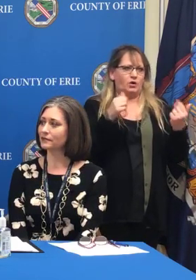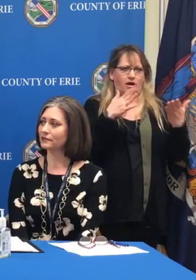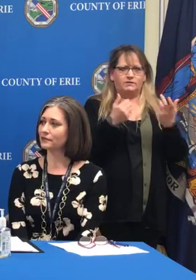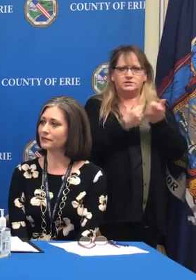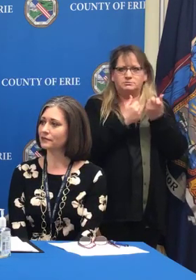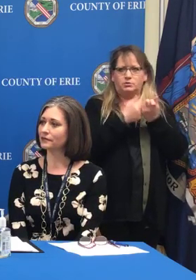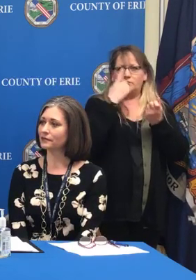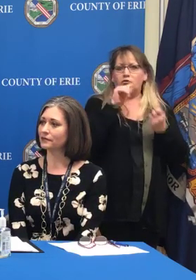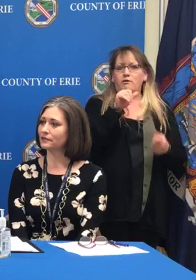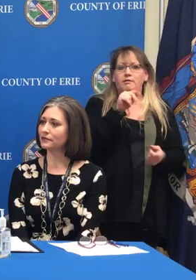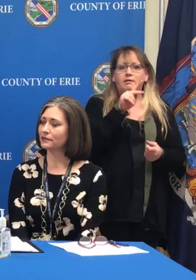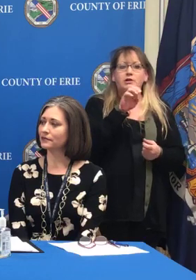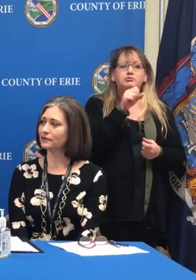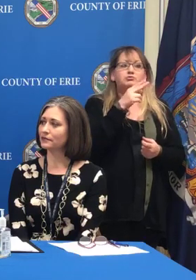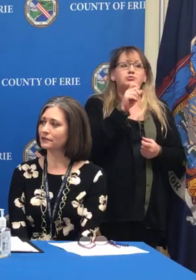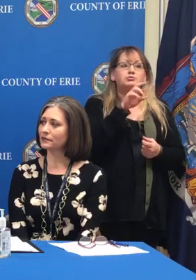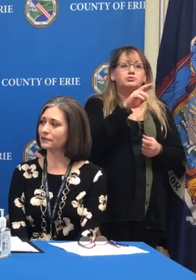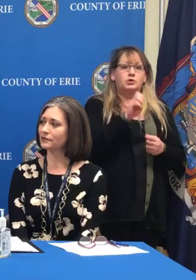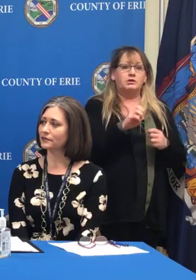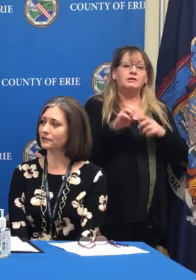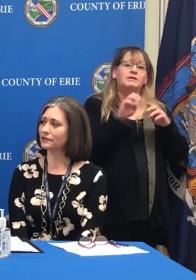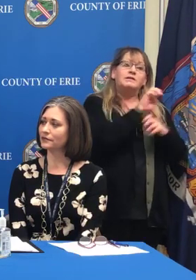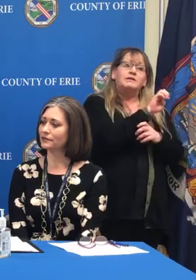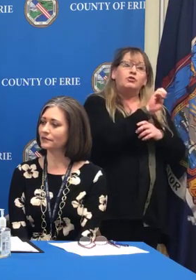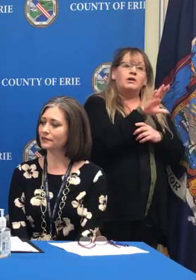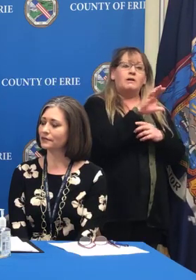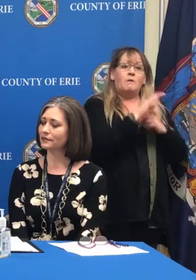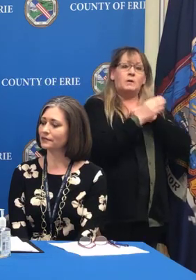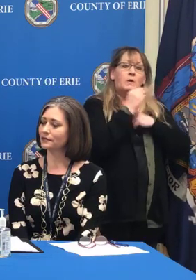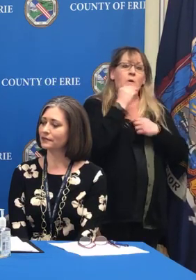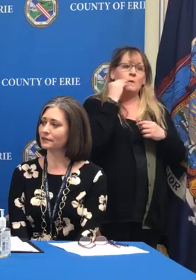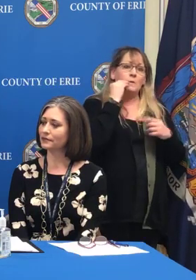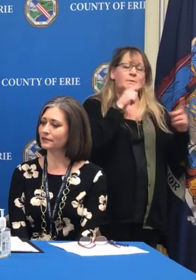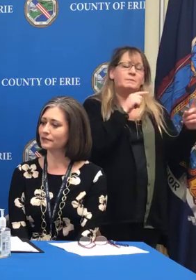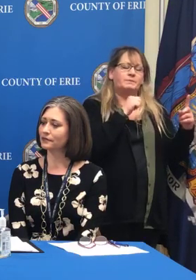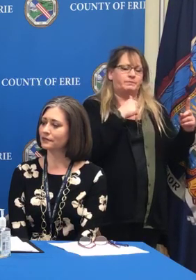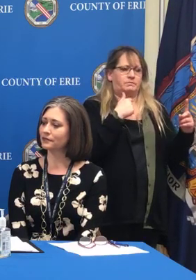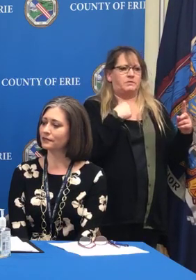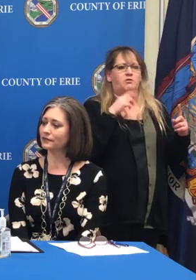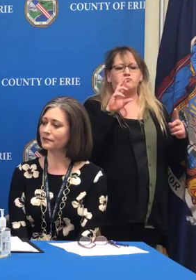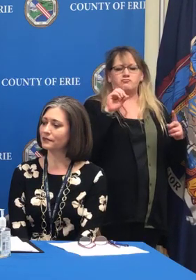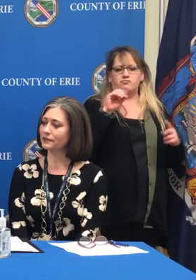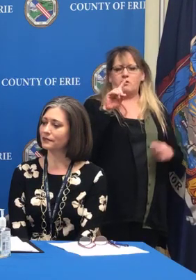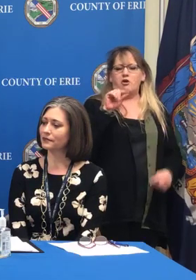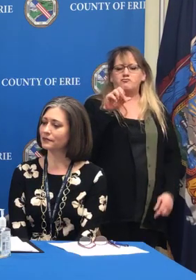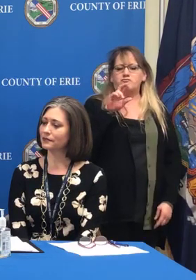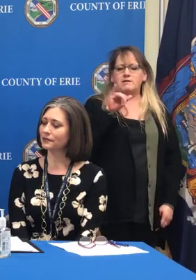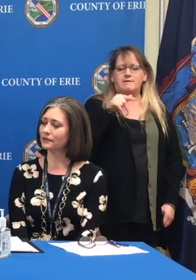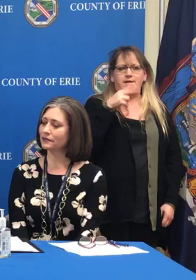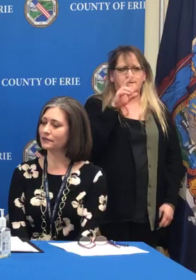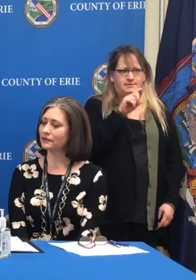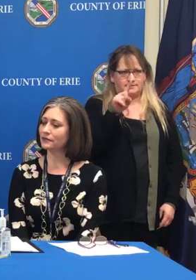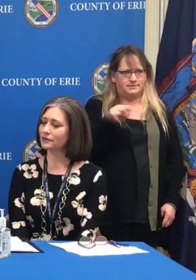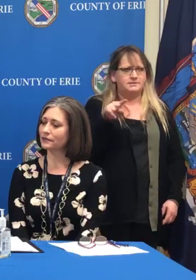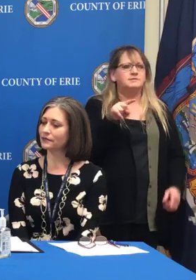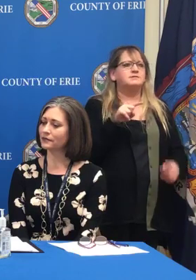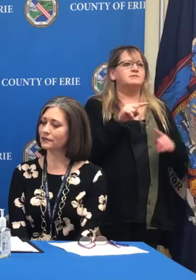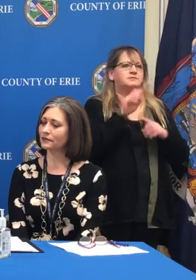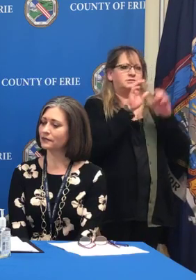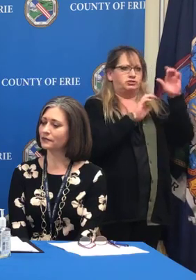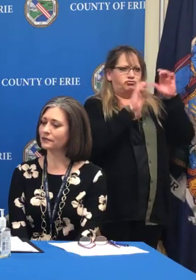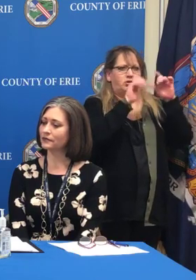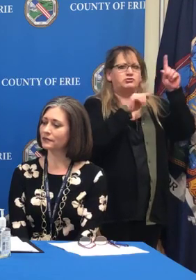to Lakeshore. Regarding the Erie County home, we have had Rodriguez Construction, which is our at-design